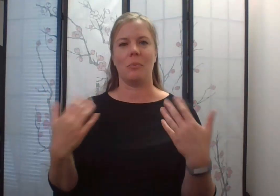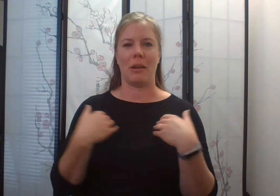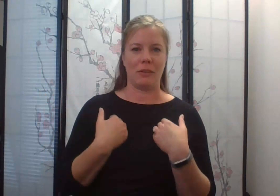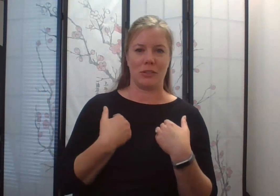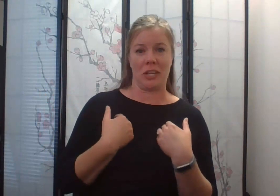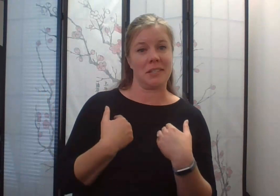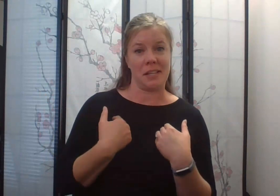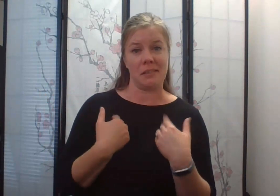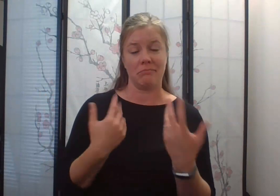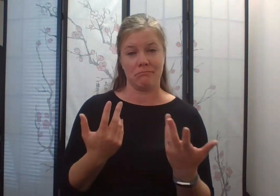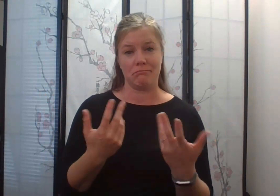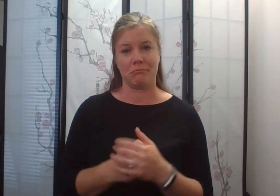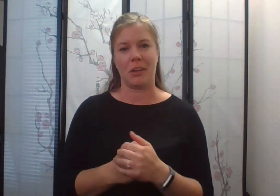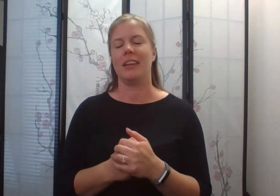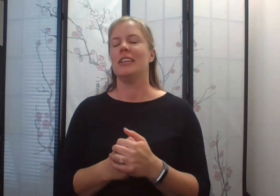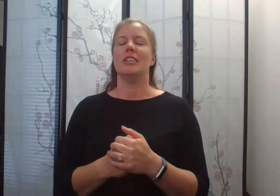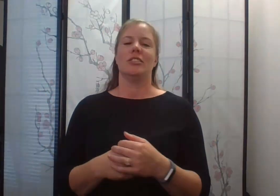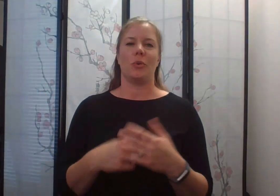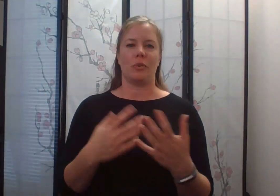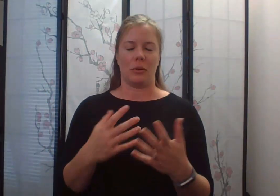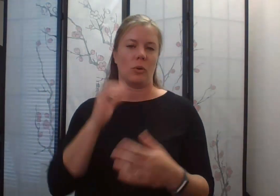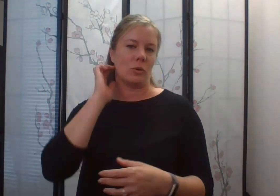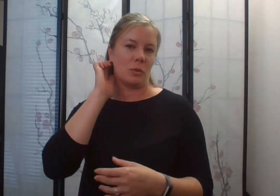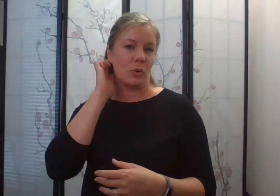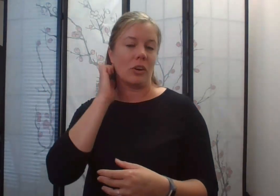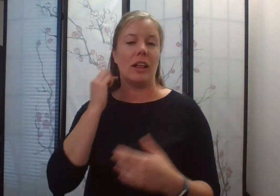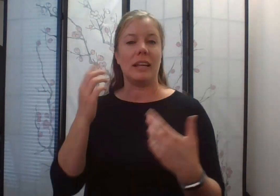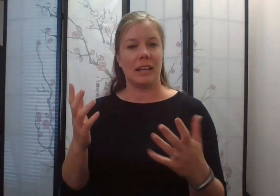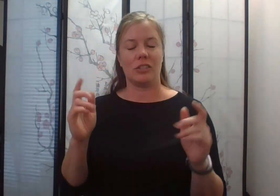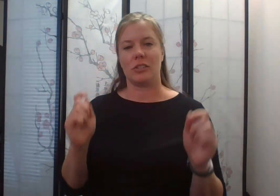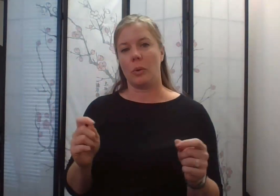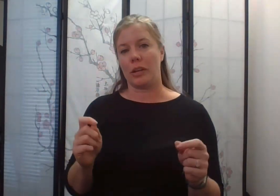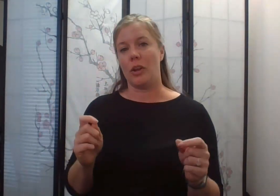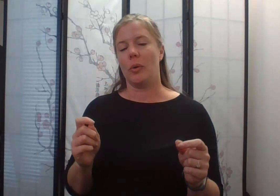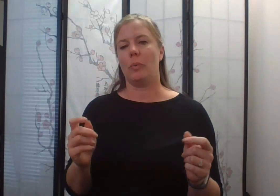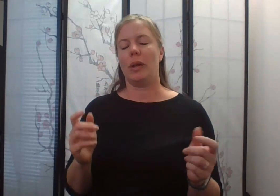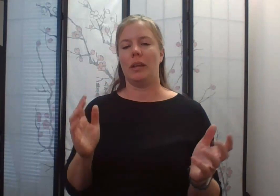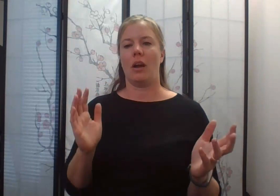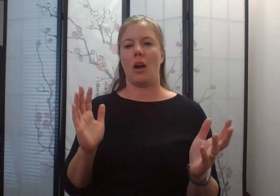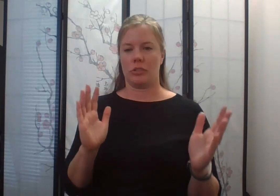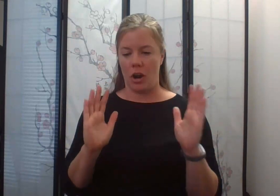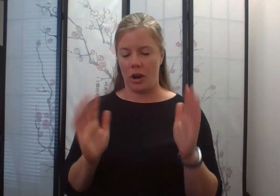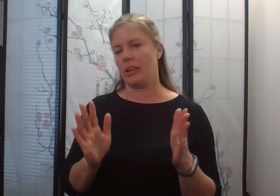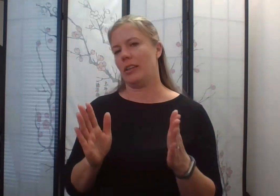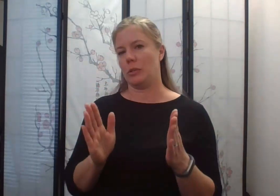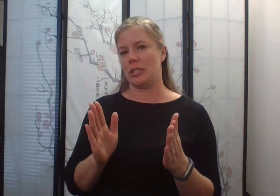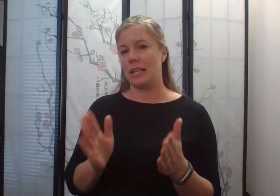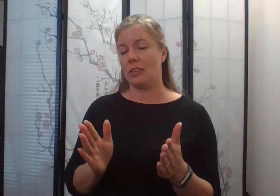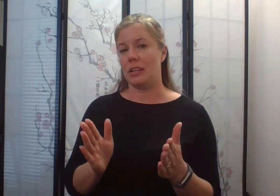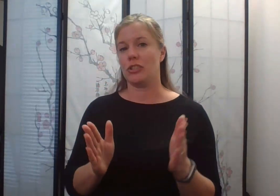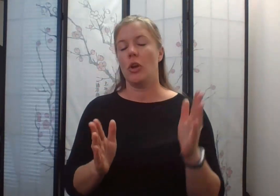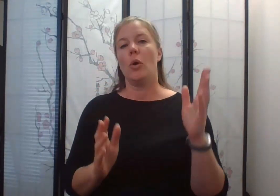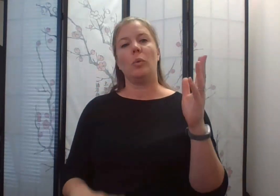okay, so my favorite drink is tea. Okay, so we've got the rhetorical, and again, just a quick note, when our target language